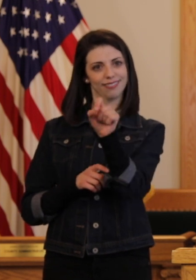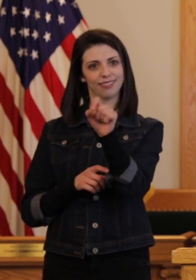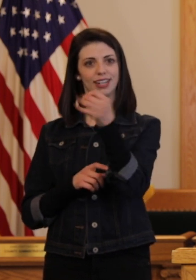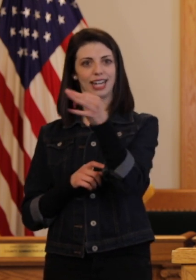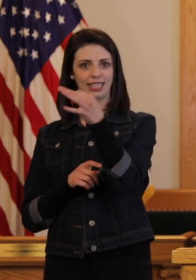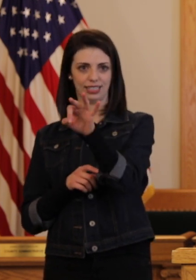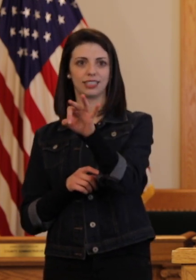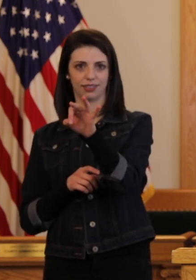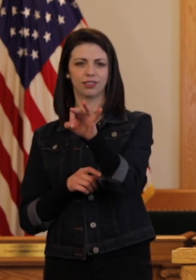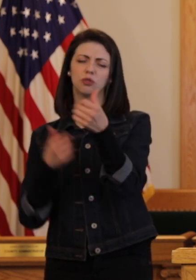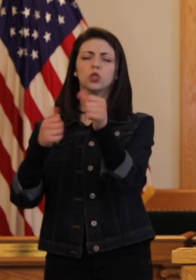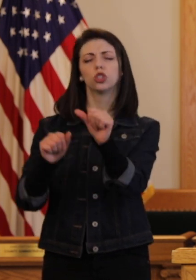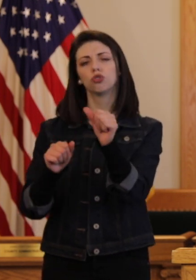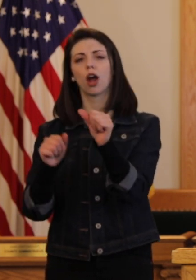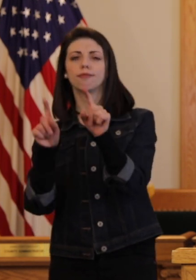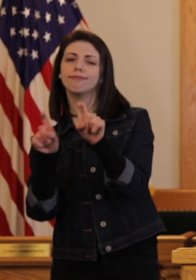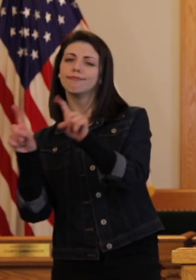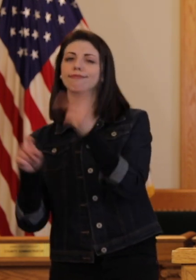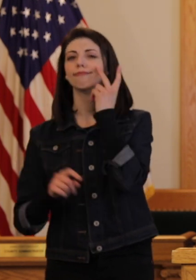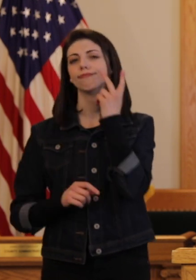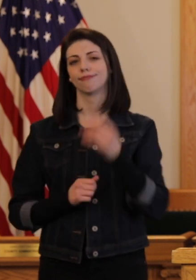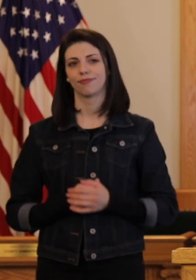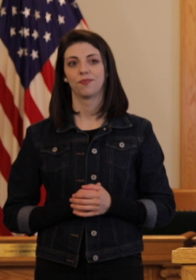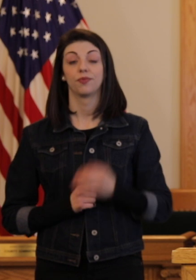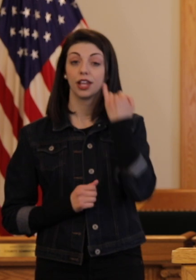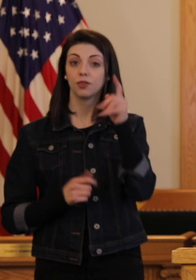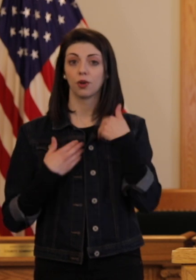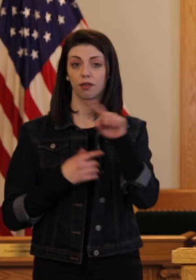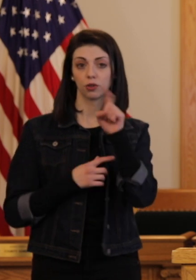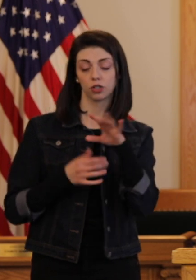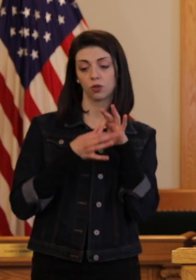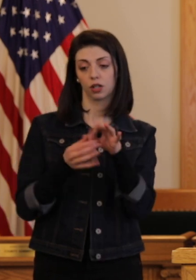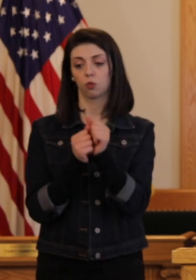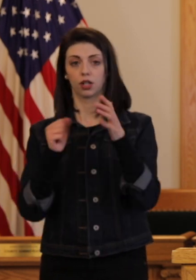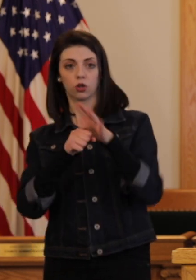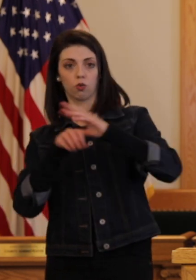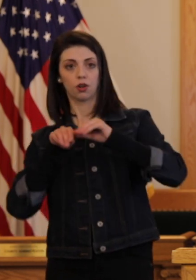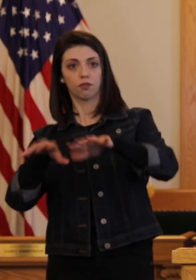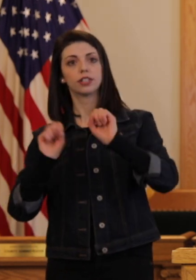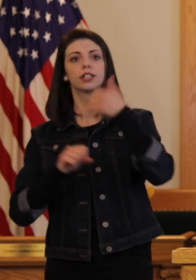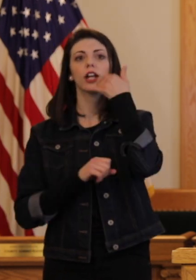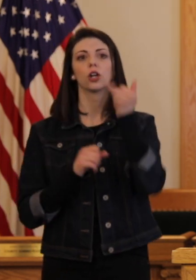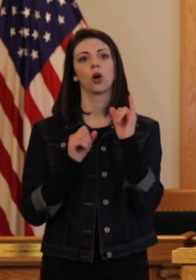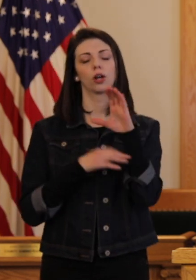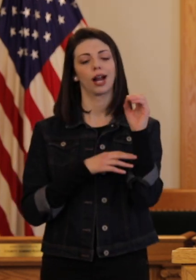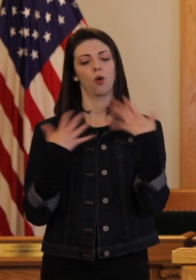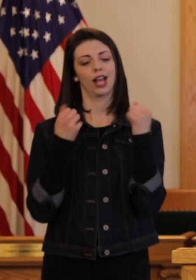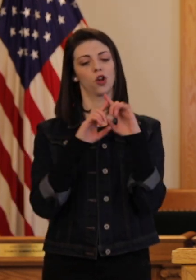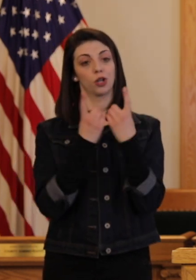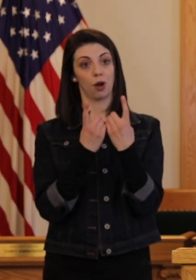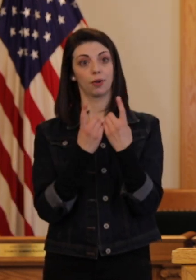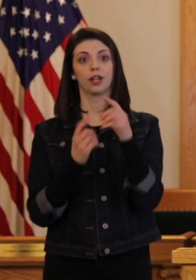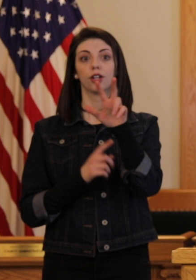health.oswegocounty.com/COVID-19 and give it a try. If you have any questions about coronavirus, you can call the County Health Department's COVID-19